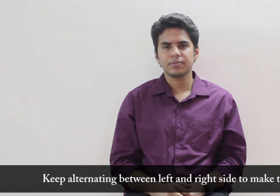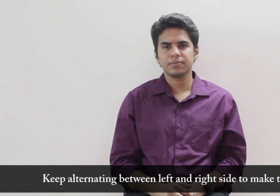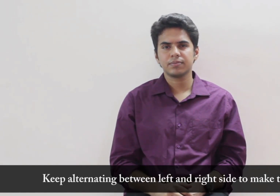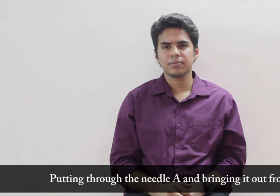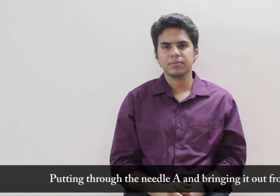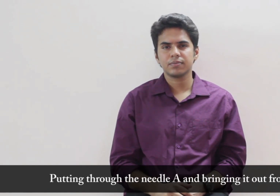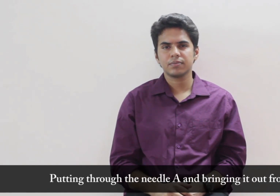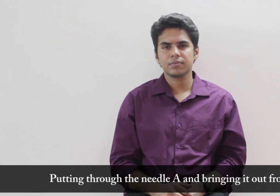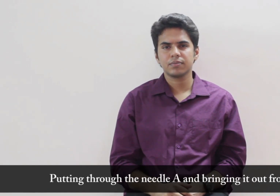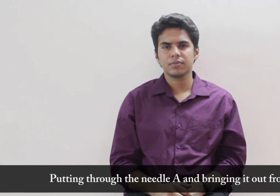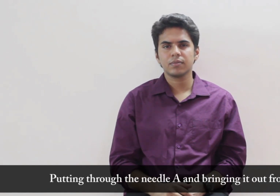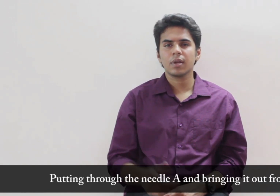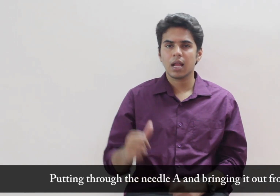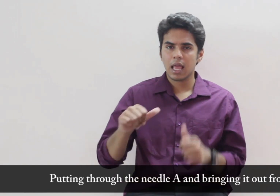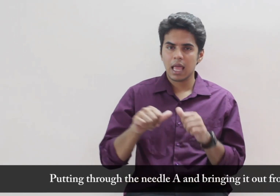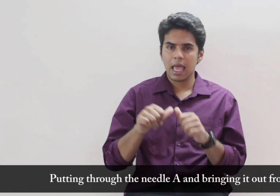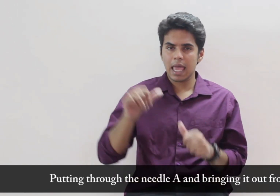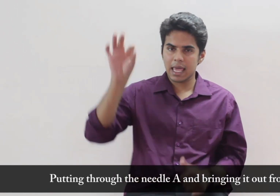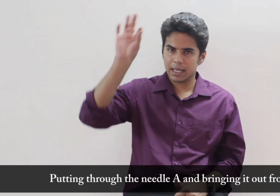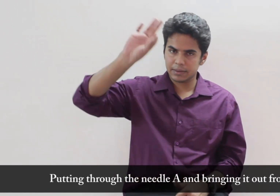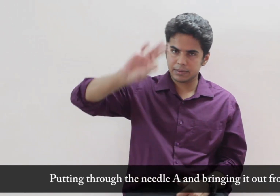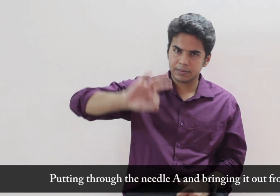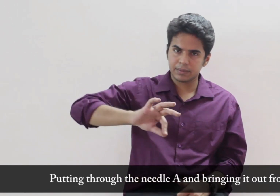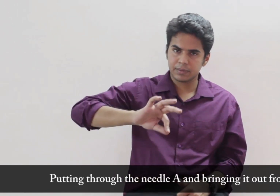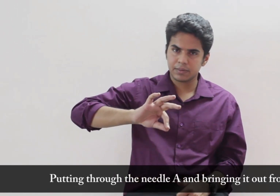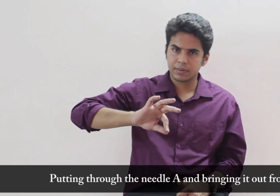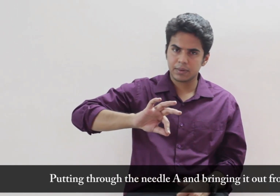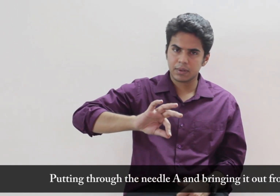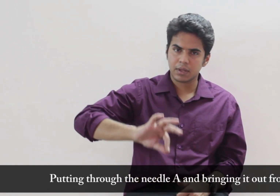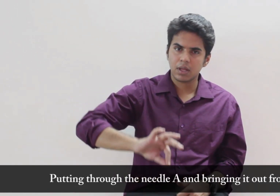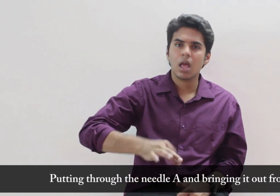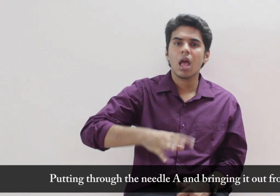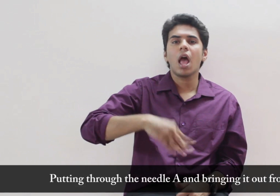Putting through the needle A and bringing it out from B.